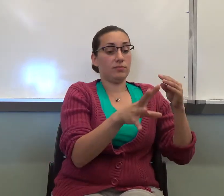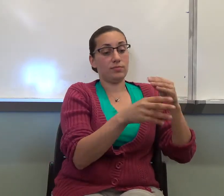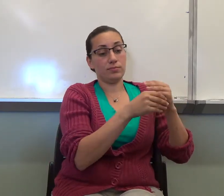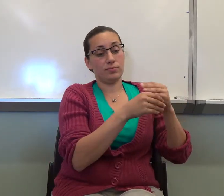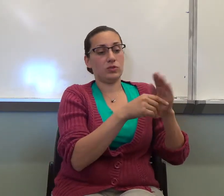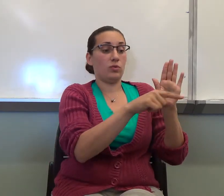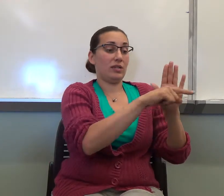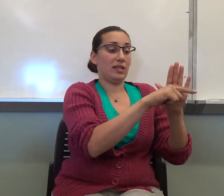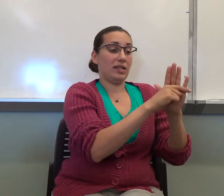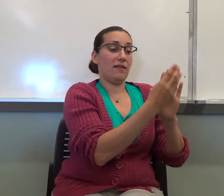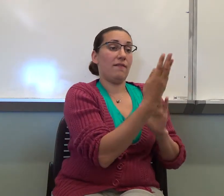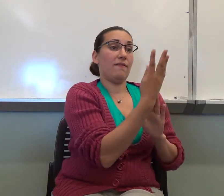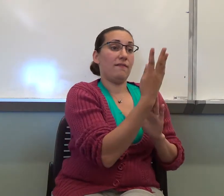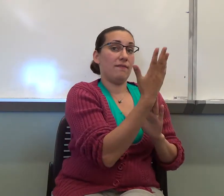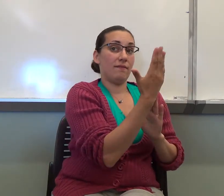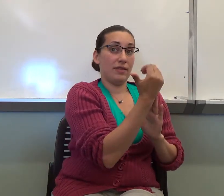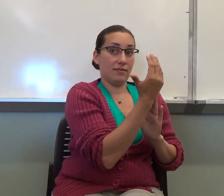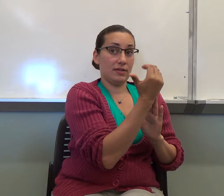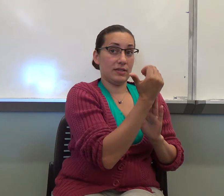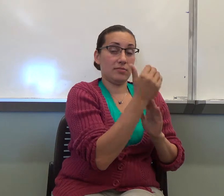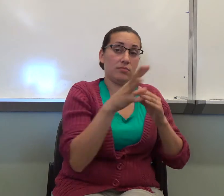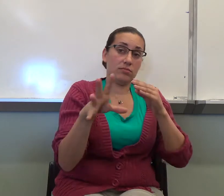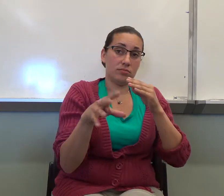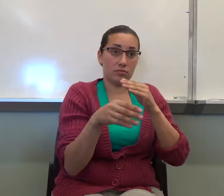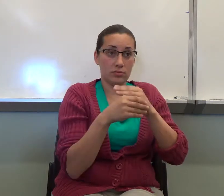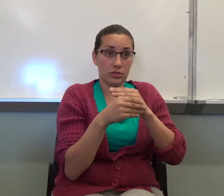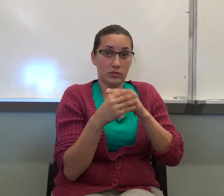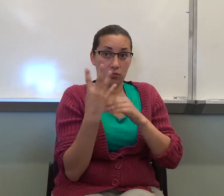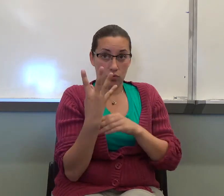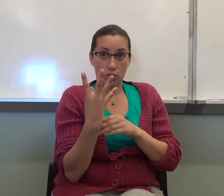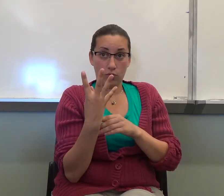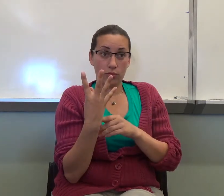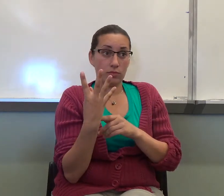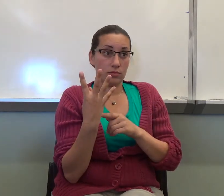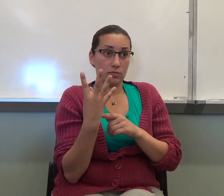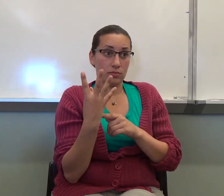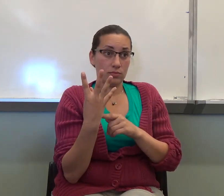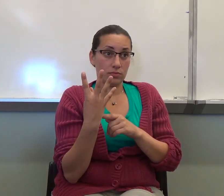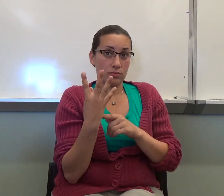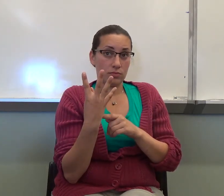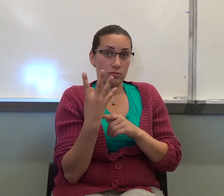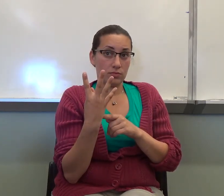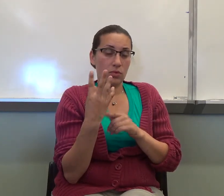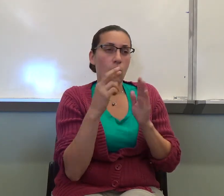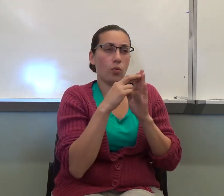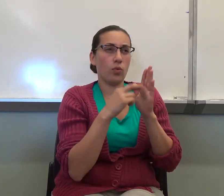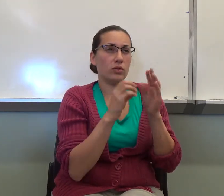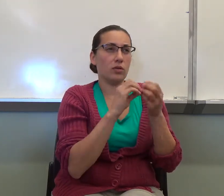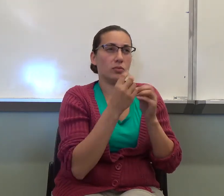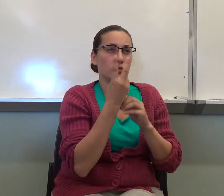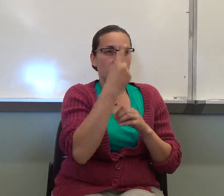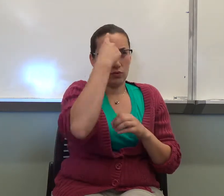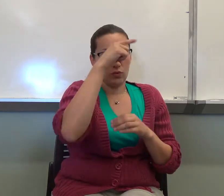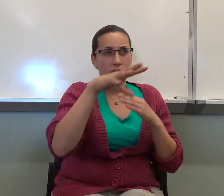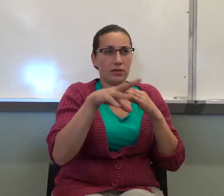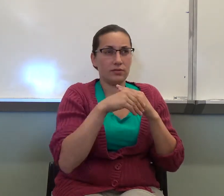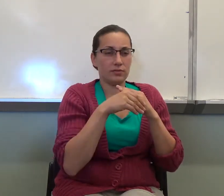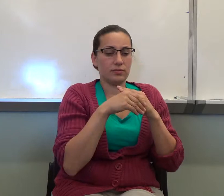4. Well, using the rules for addition, that's rule 2, subtract smaller absolute value from larger, that's a